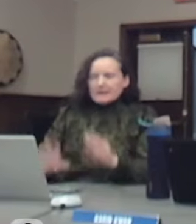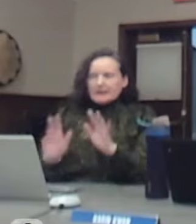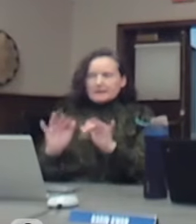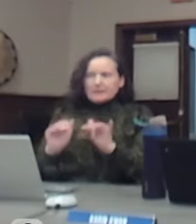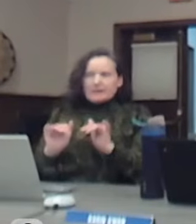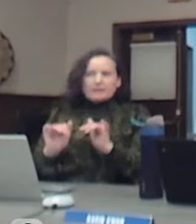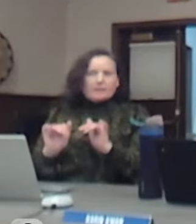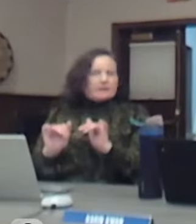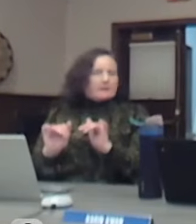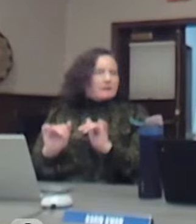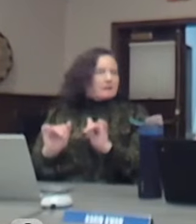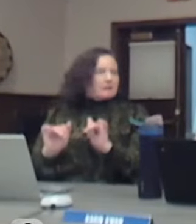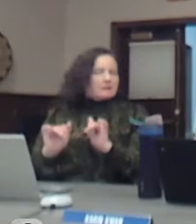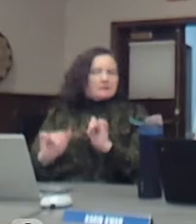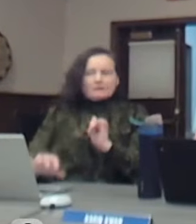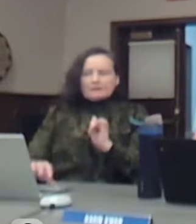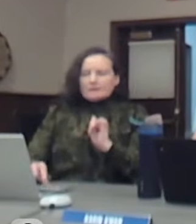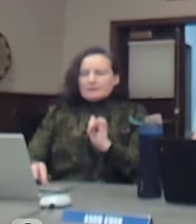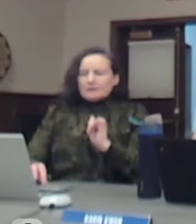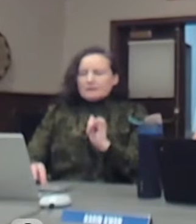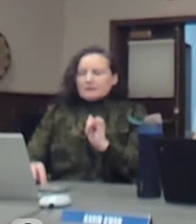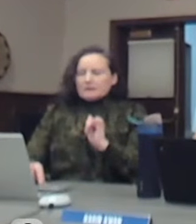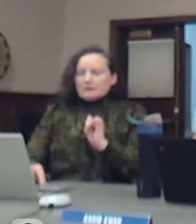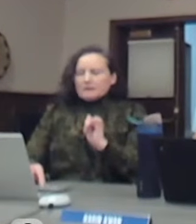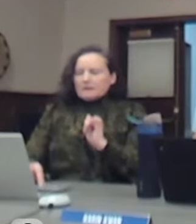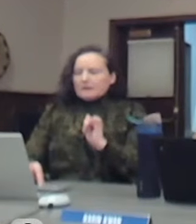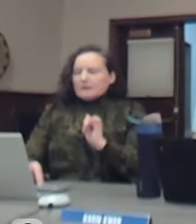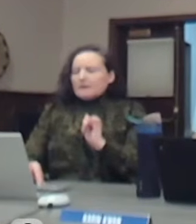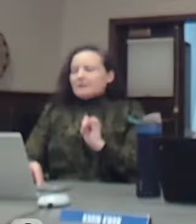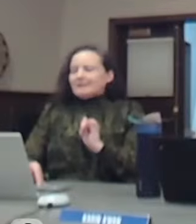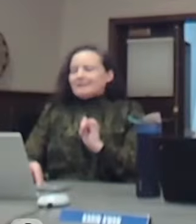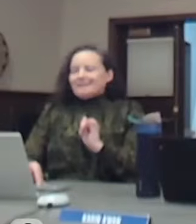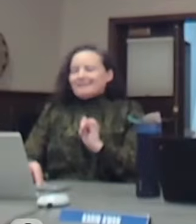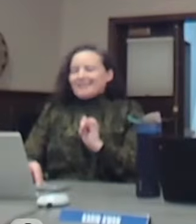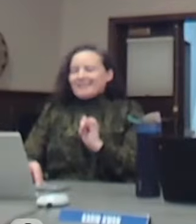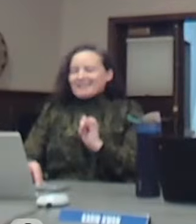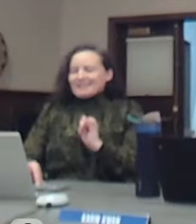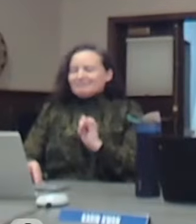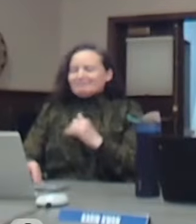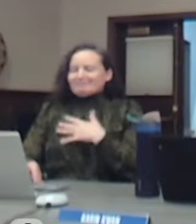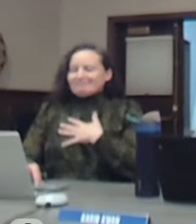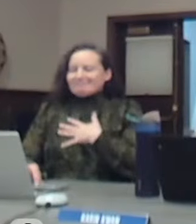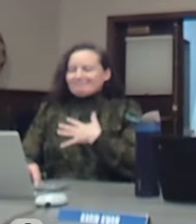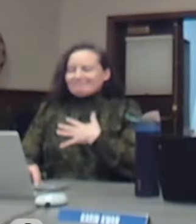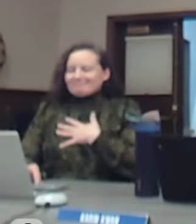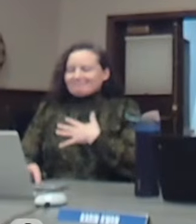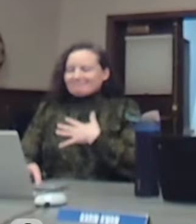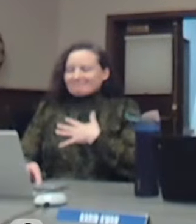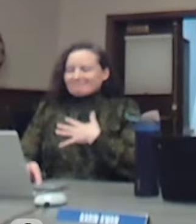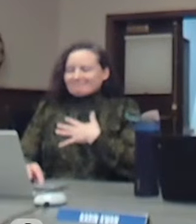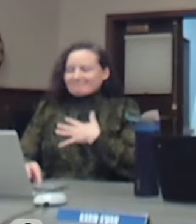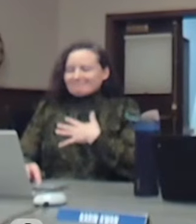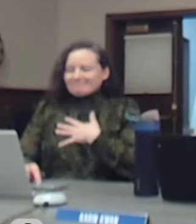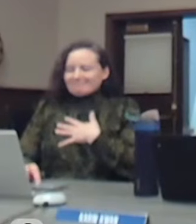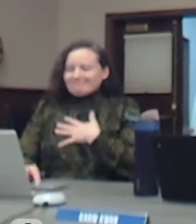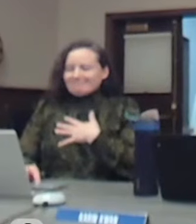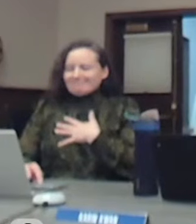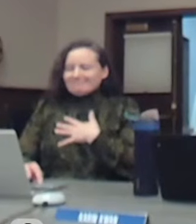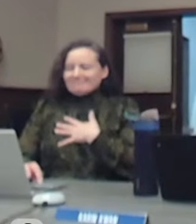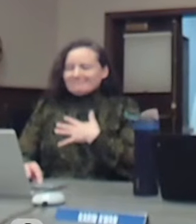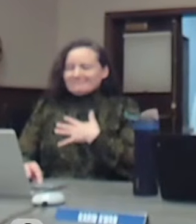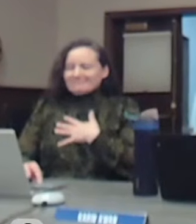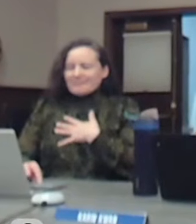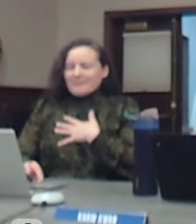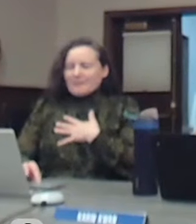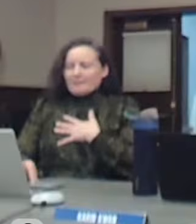So, because I can type it up. Well, it's in transit, that I lost my. Oh, I'm so sorry.